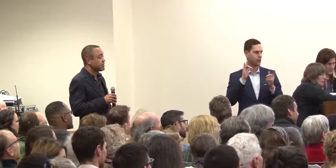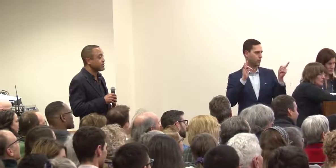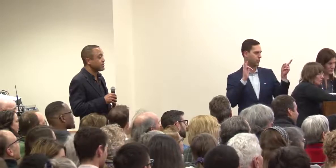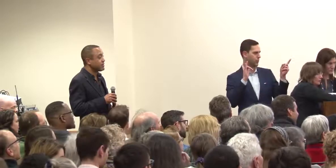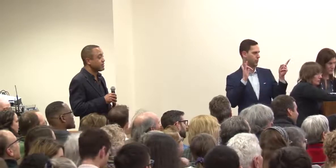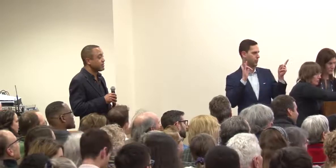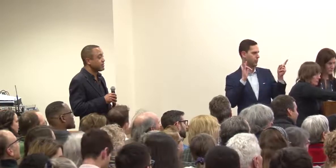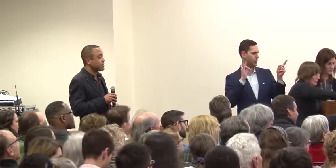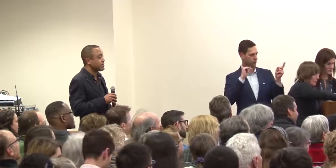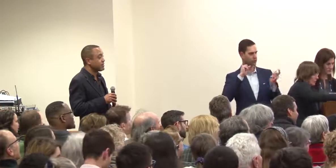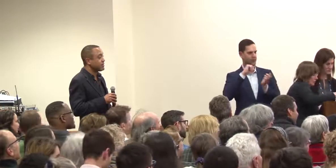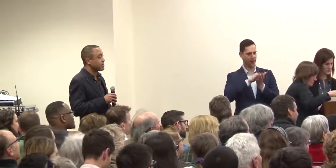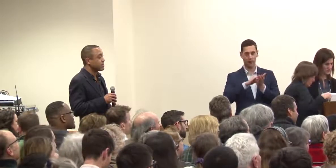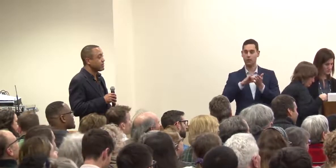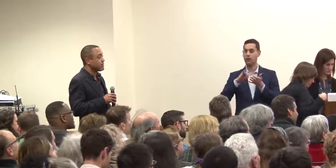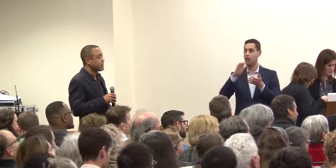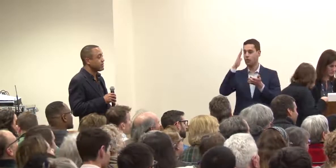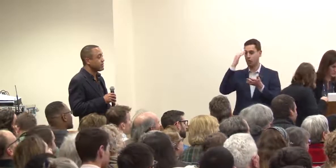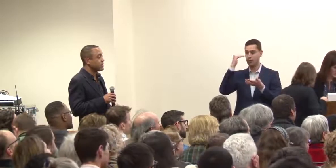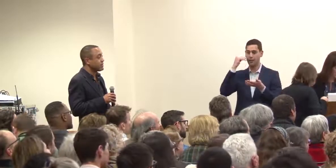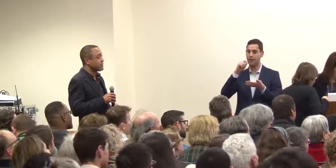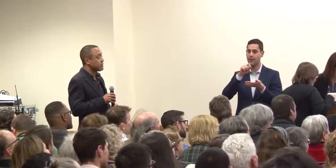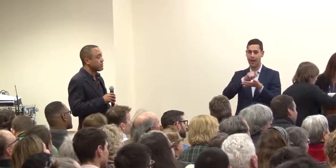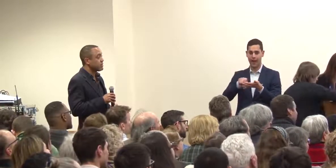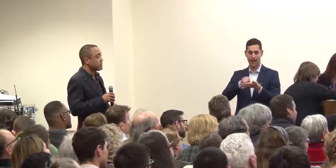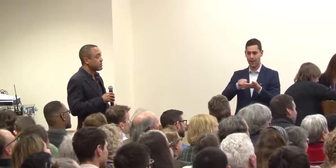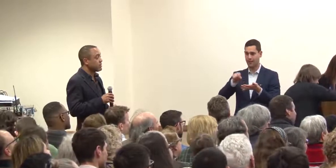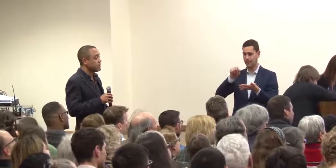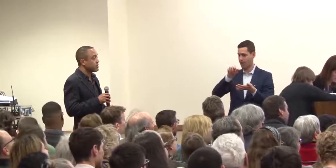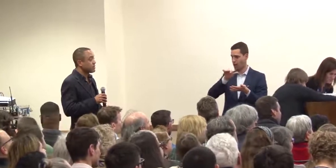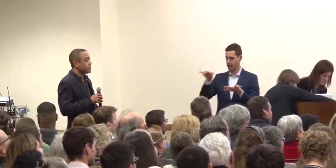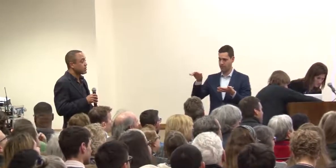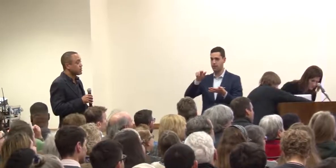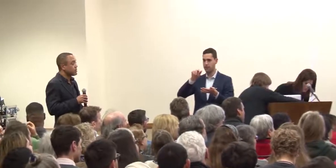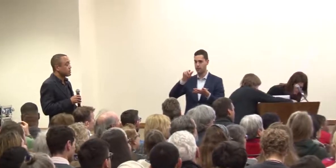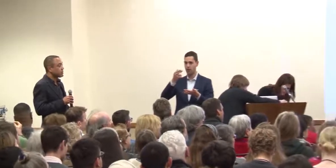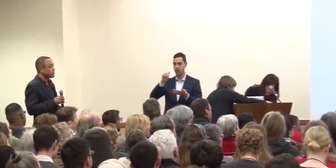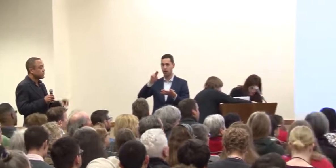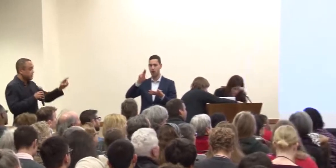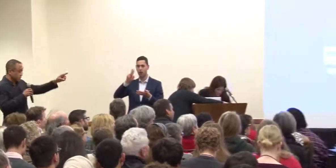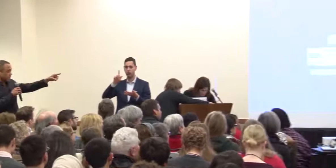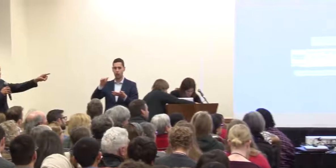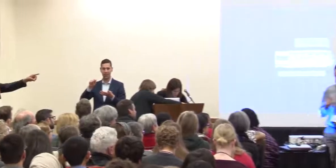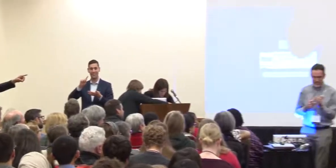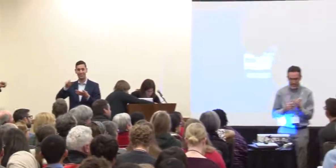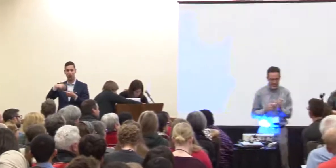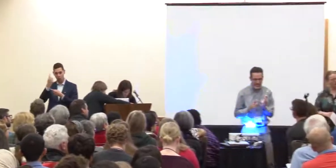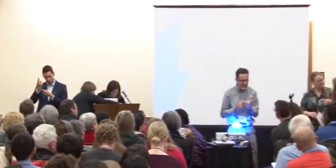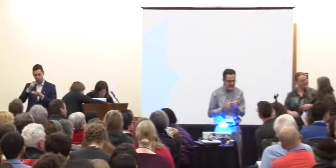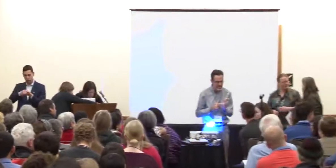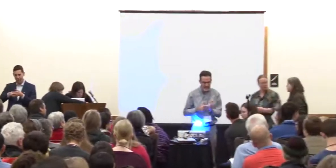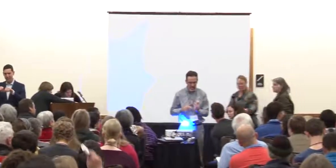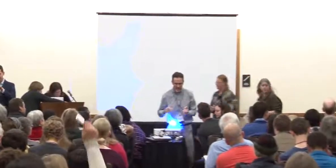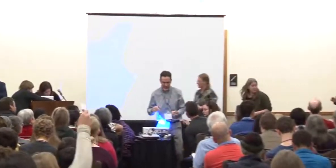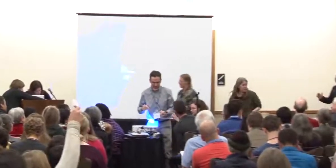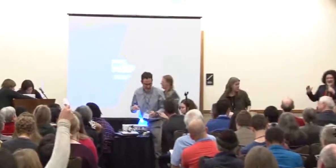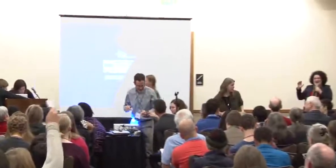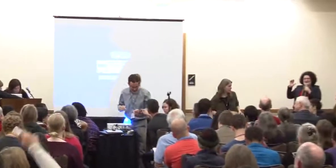Which is that the Korean alphabet Hangul is the only writing system, as far as I know, that explicitly encodes phonetic features in the